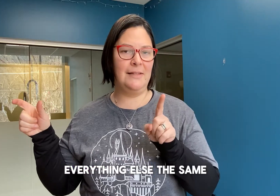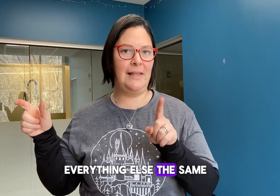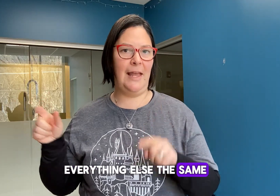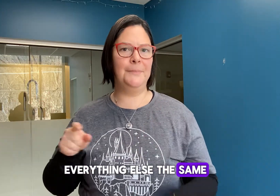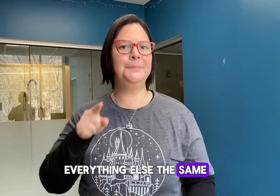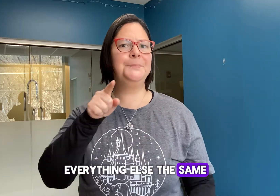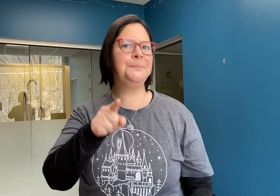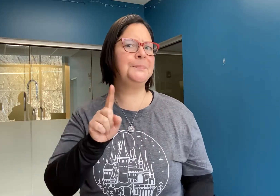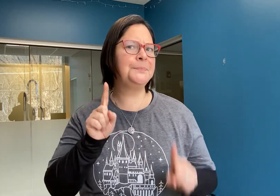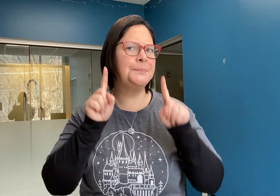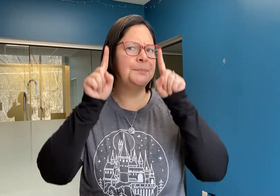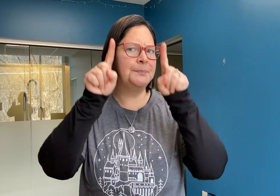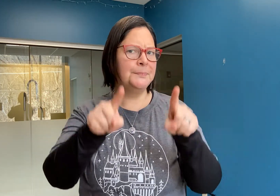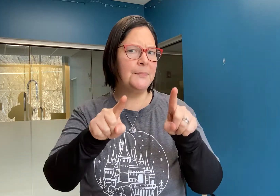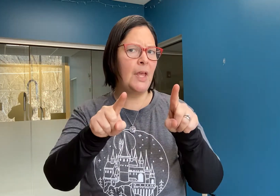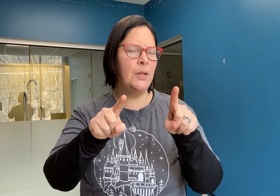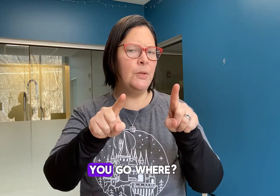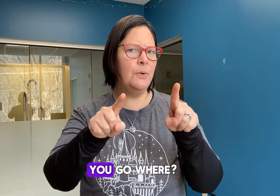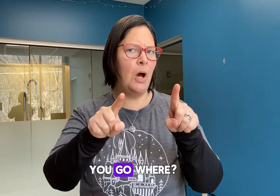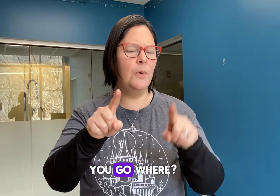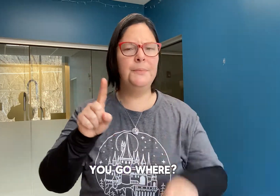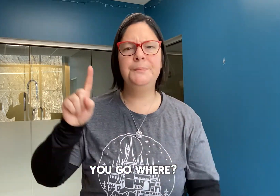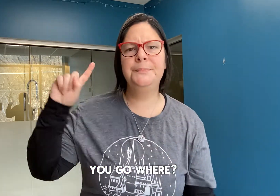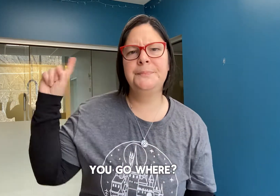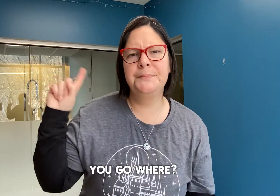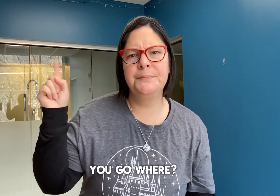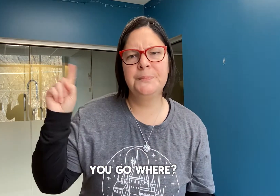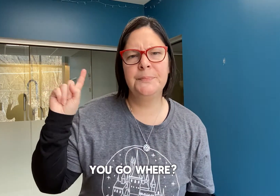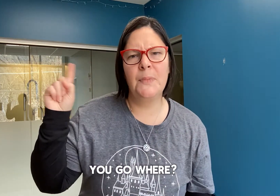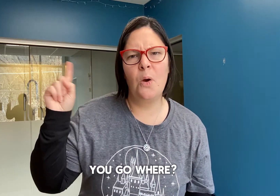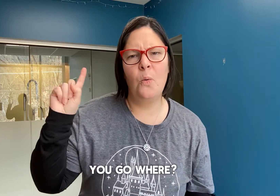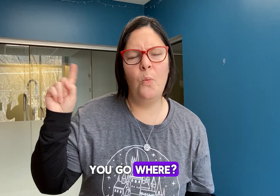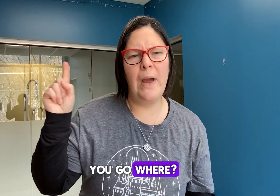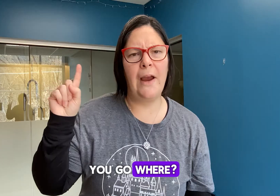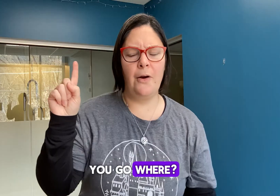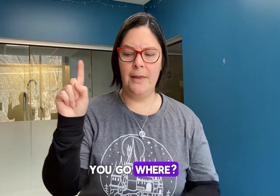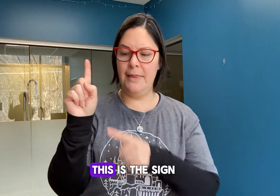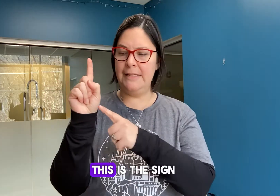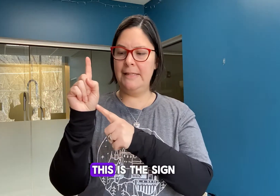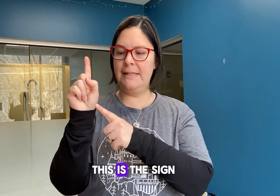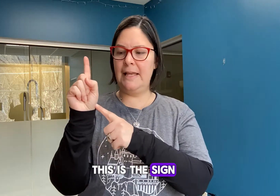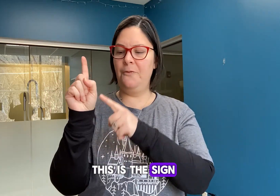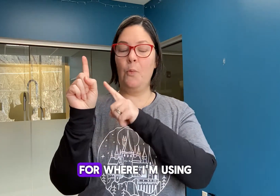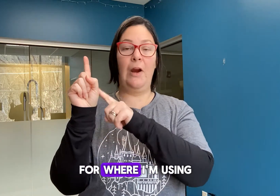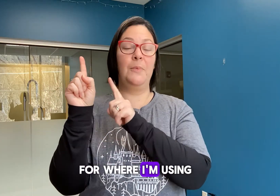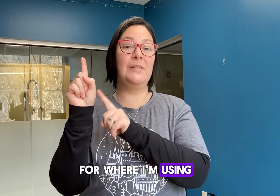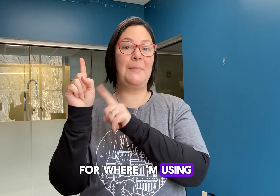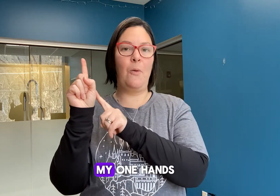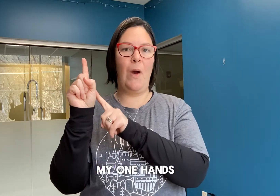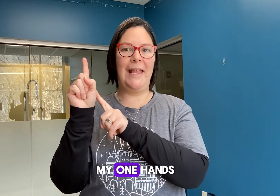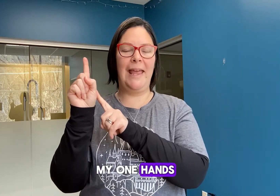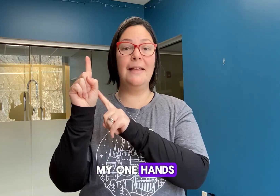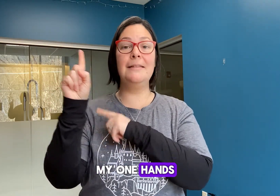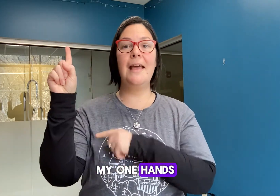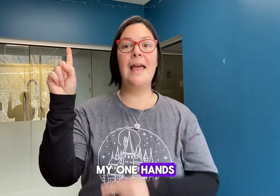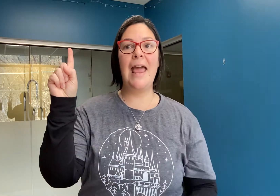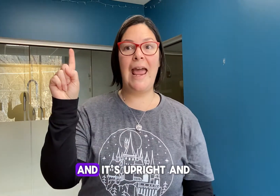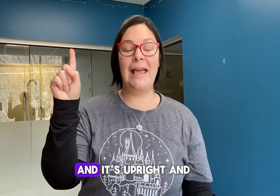same. You go where. This is the sign for where. I'm using my one hand, and